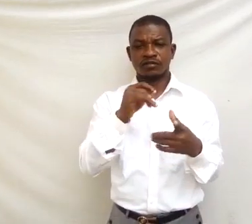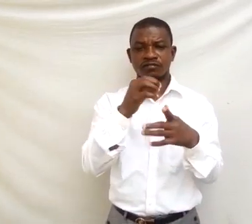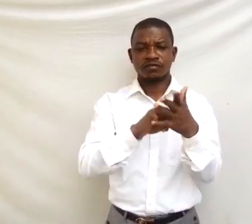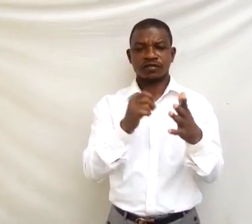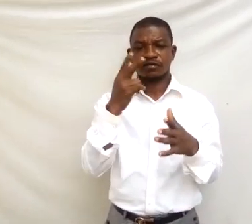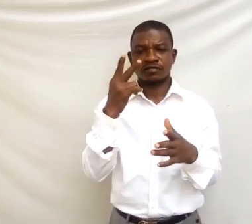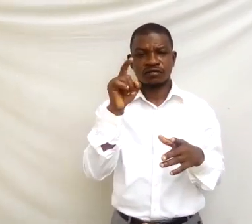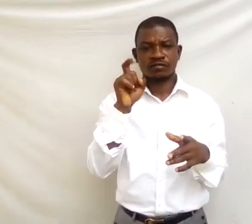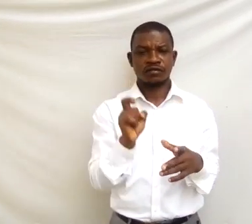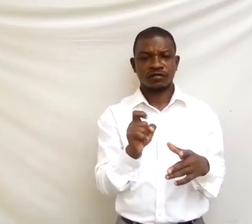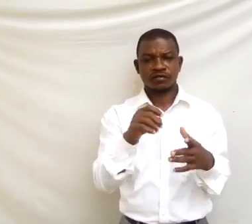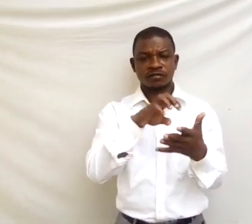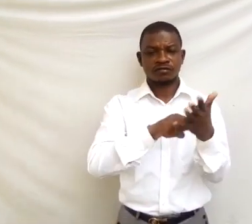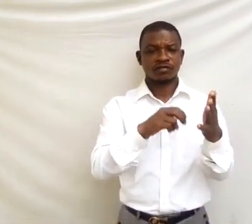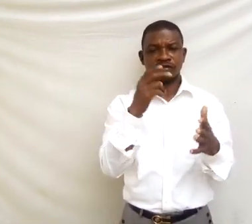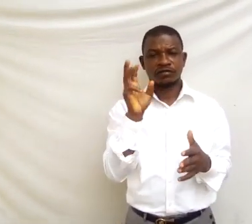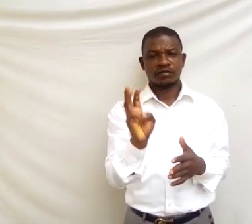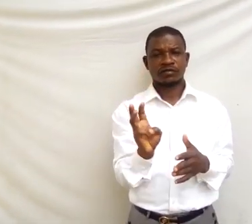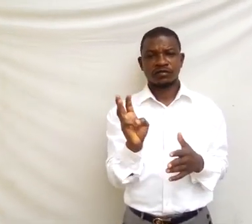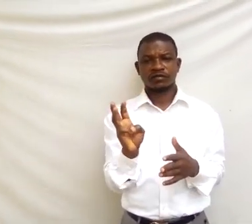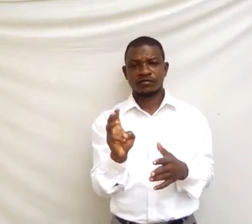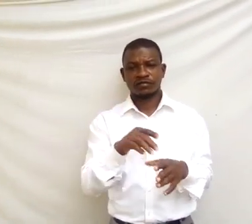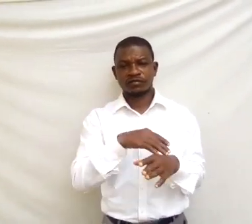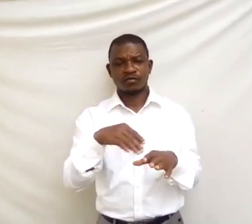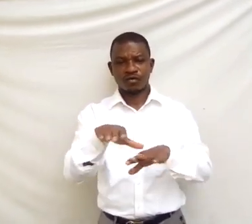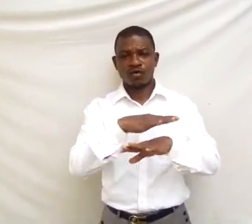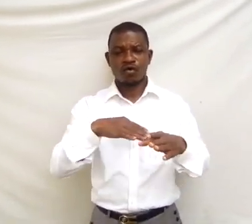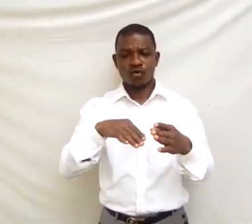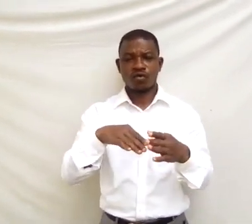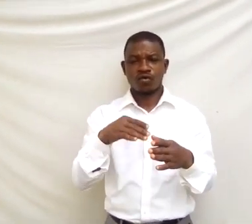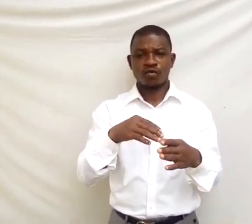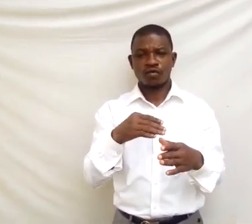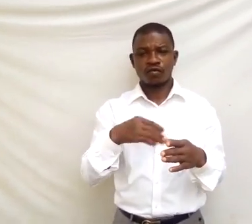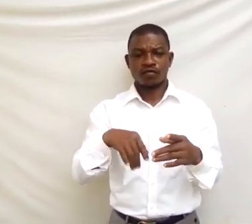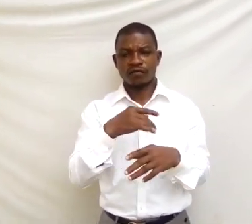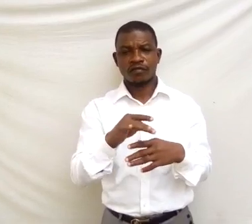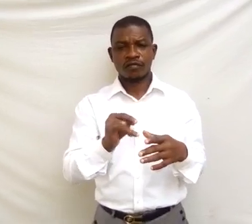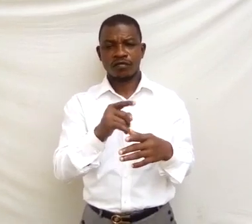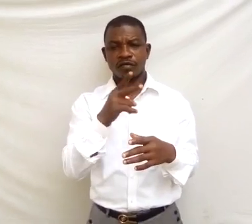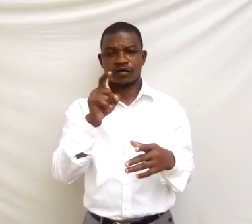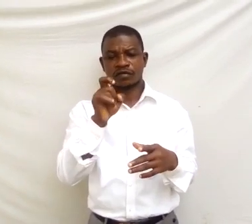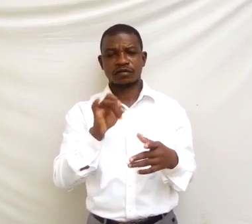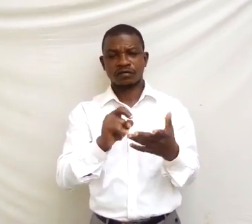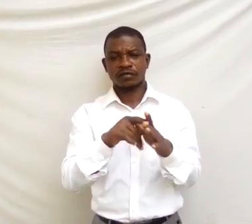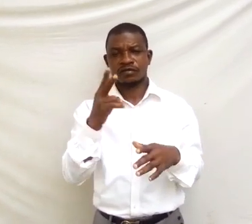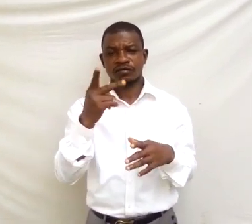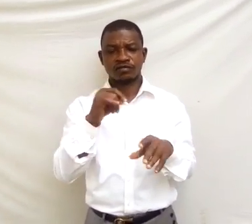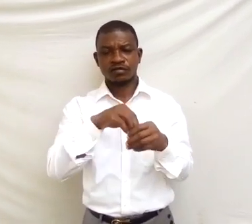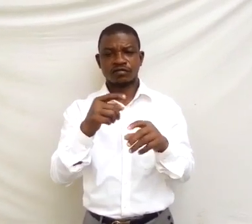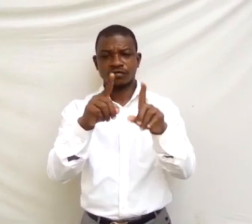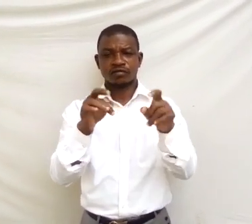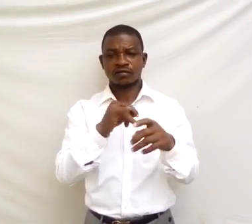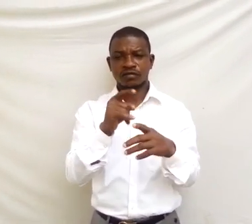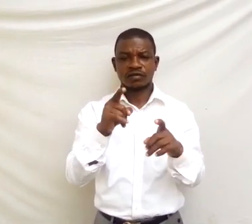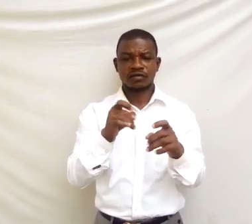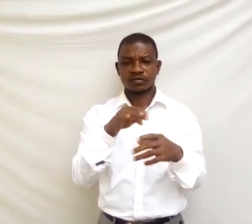2x minus 6 all over x minus 2 into bracket x minus 1